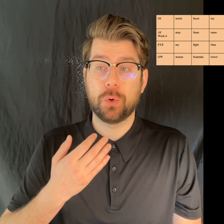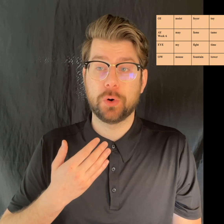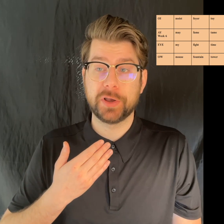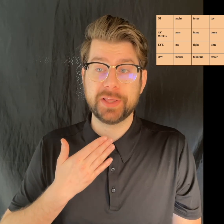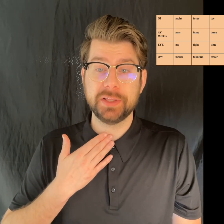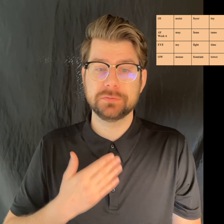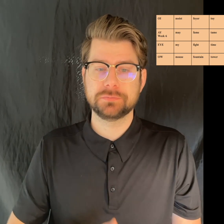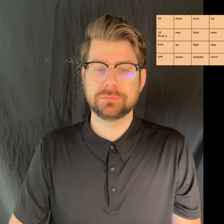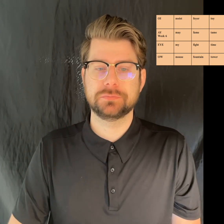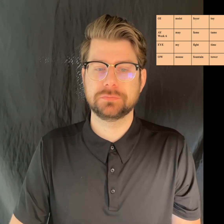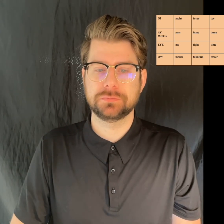roy,